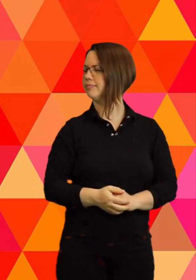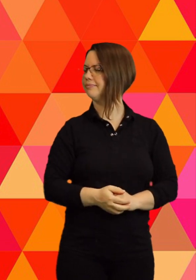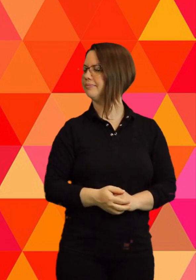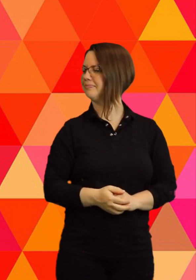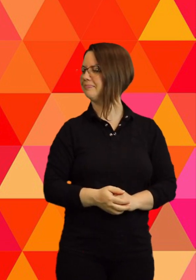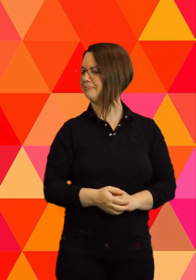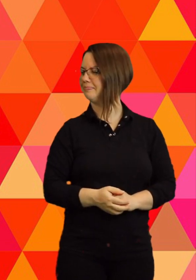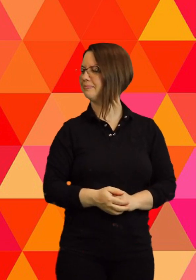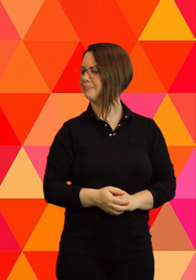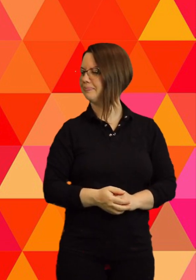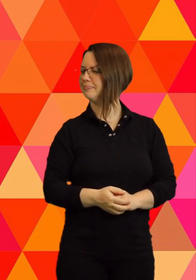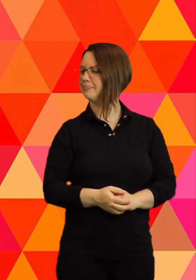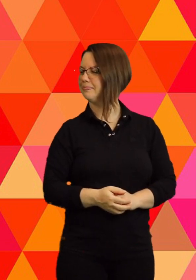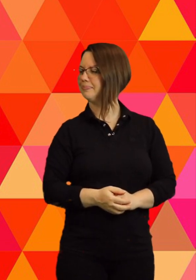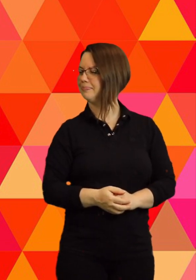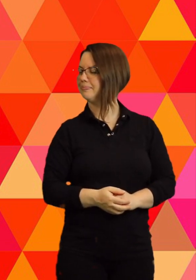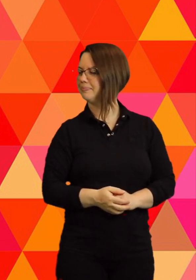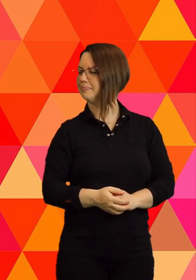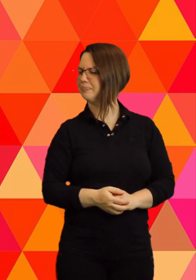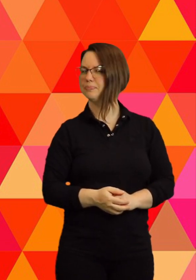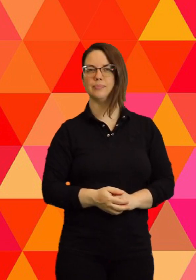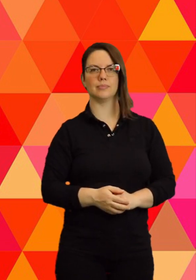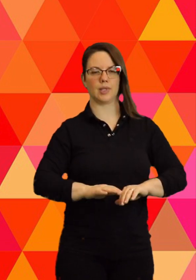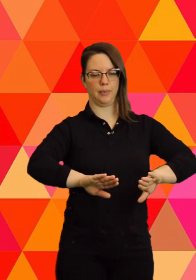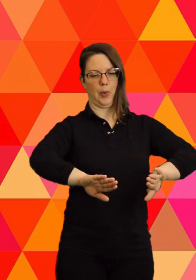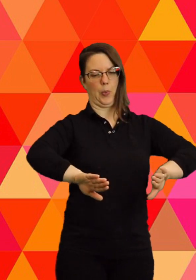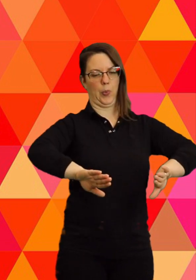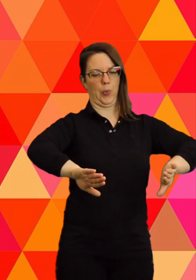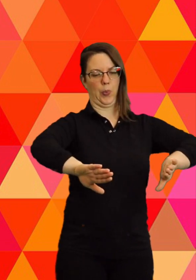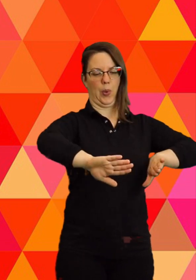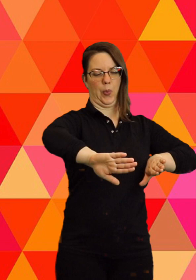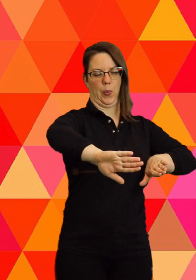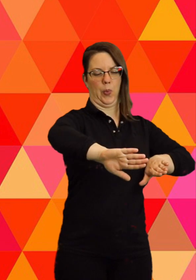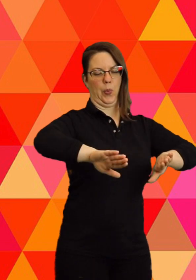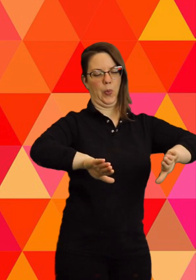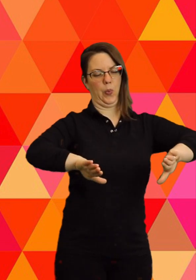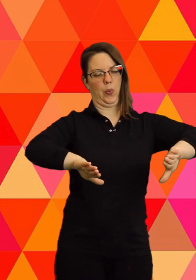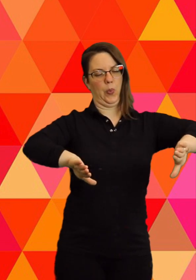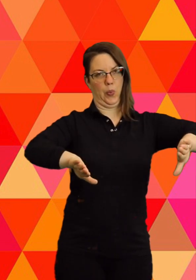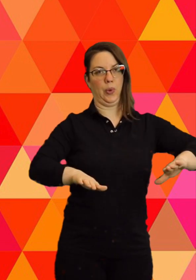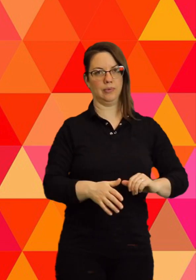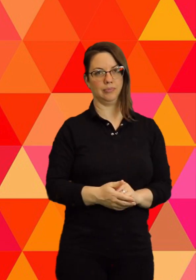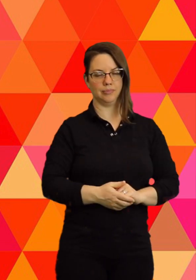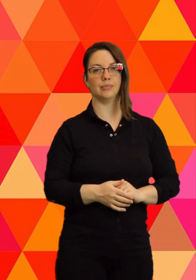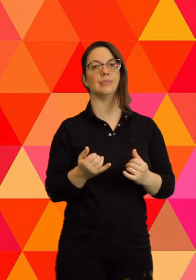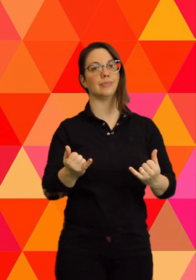Okay, so I'm making a bit of a bowl there. And then we're going to get some water.